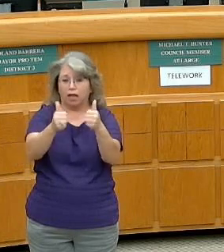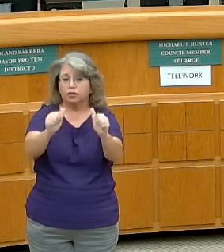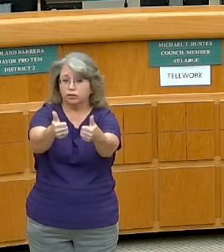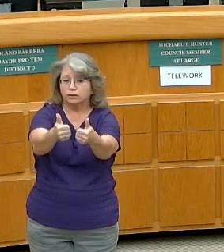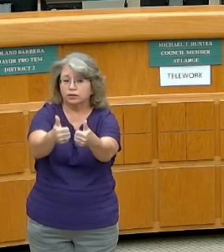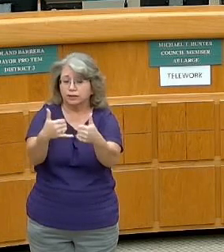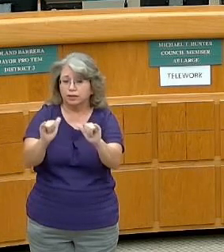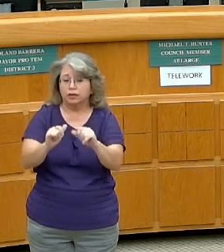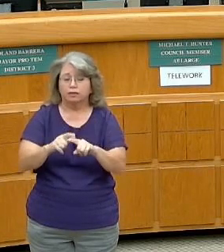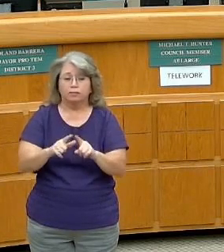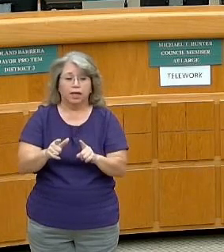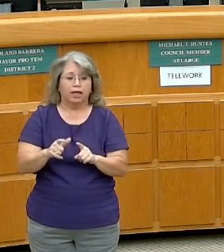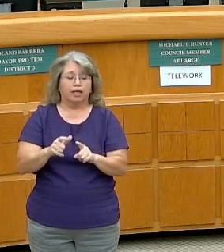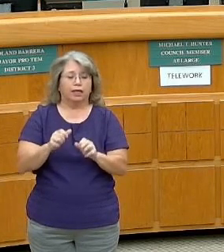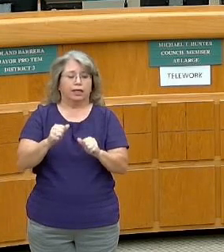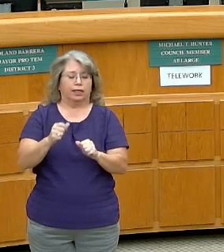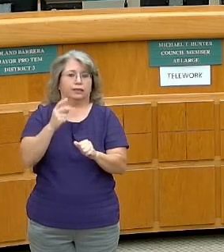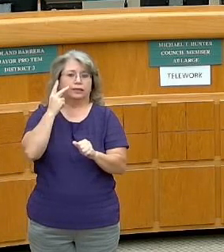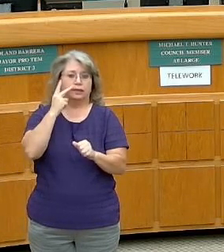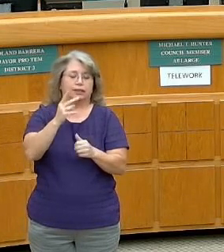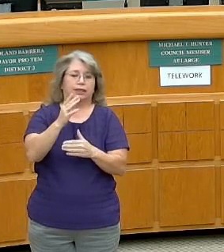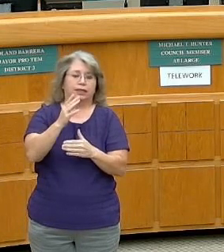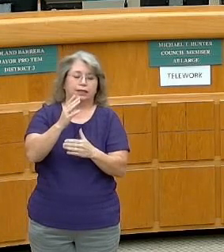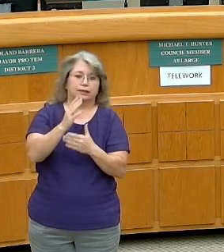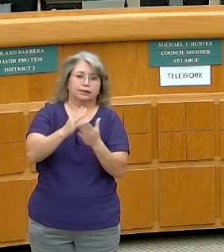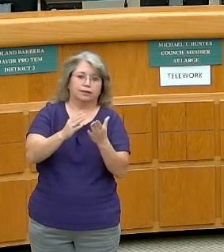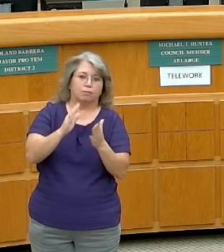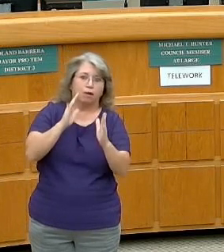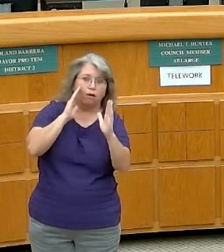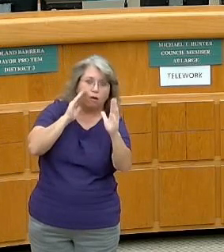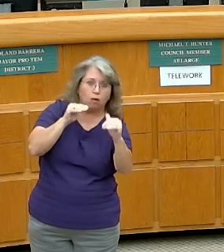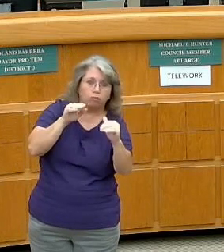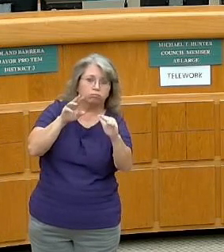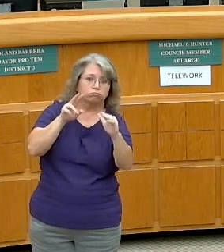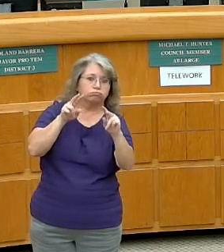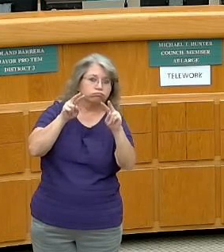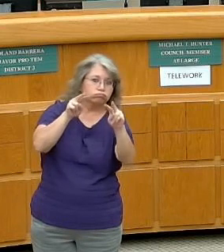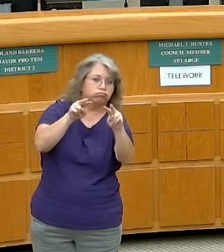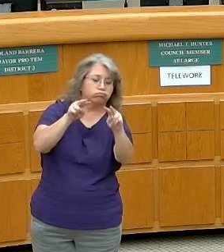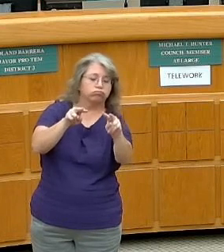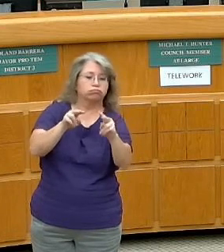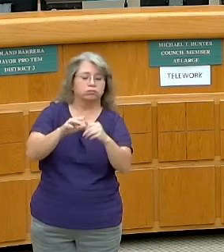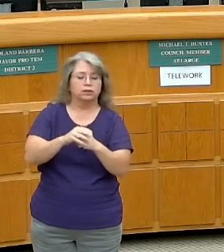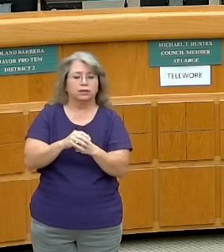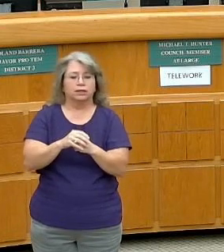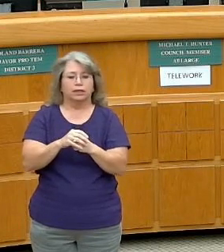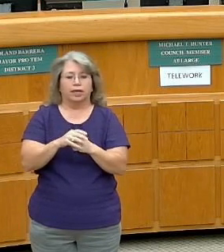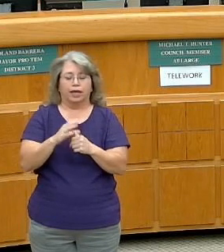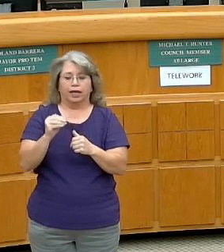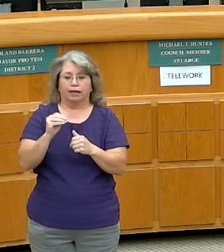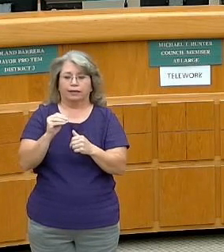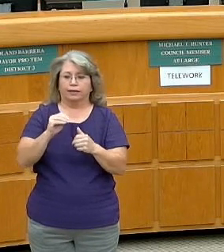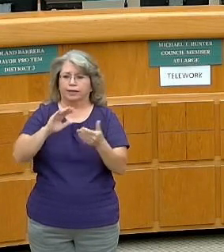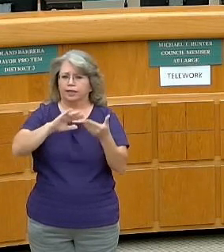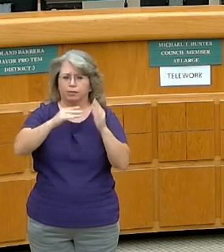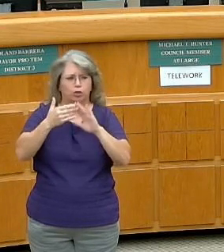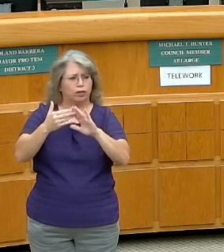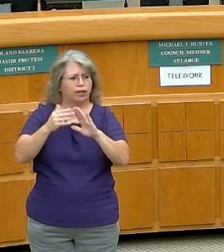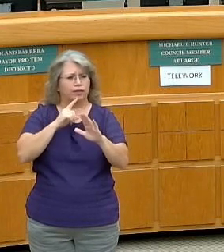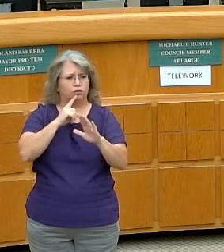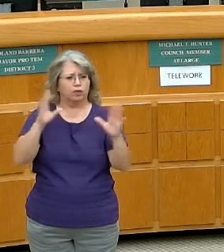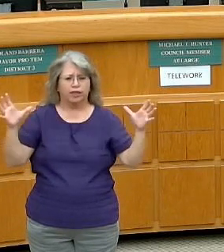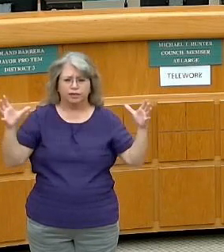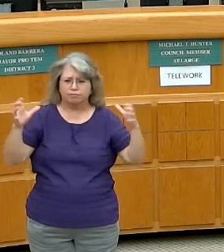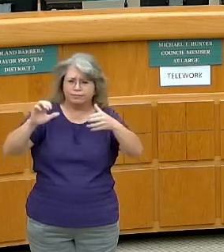it's awesome to see how our community members are coming together to fight this as Americans, as